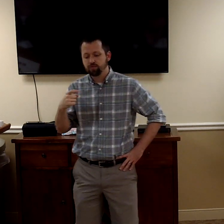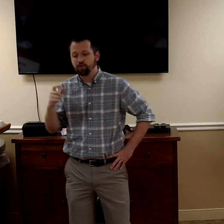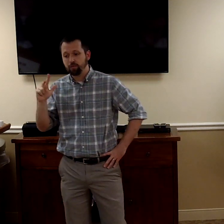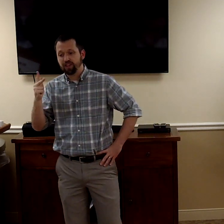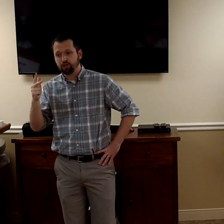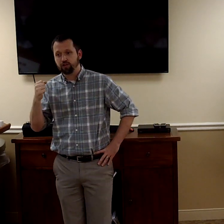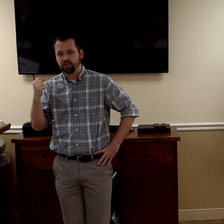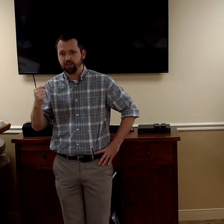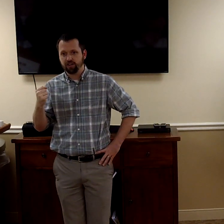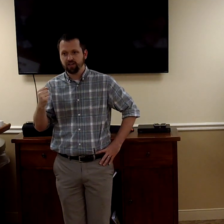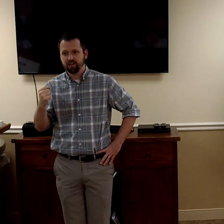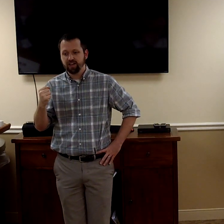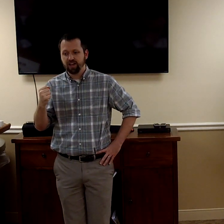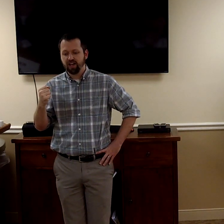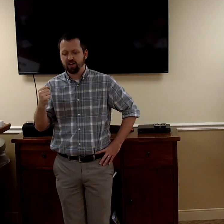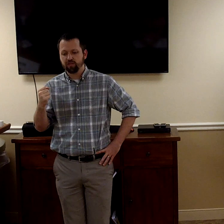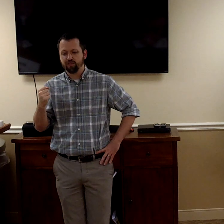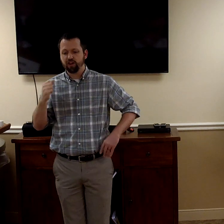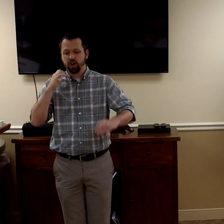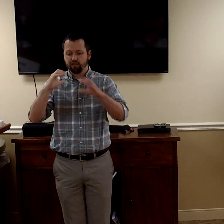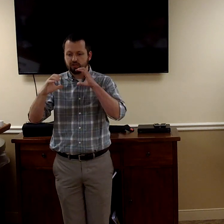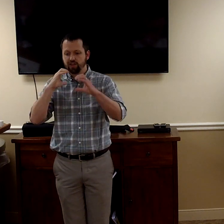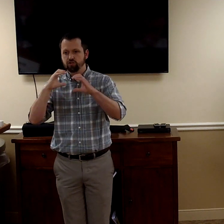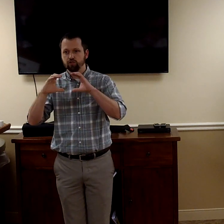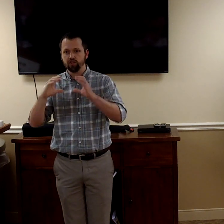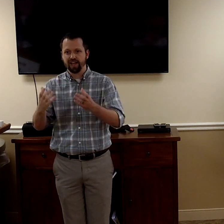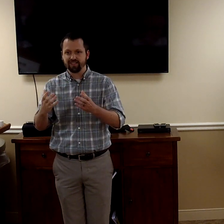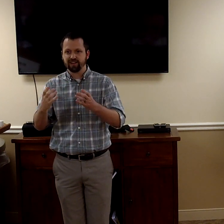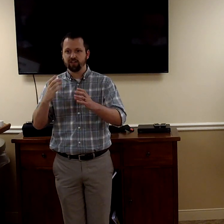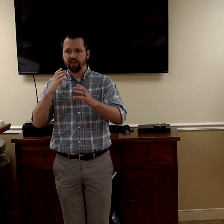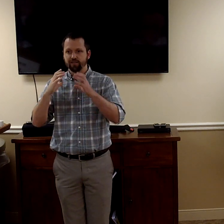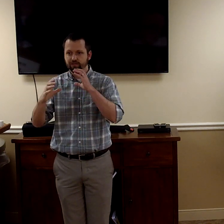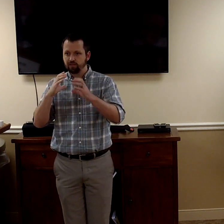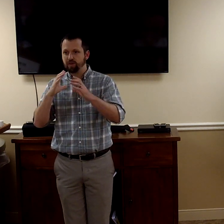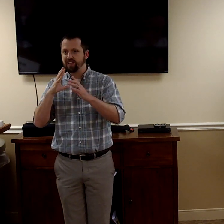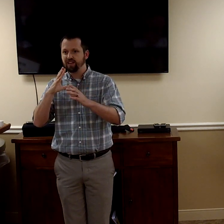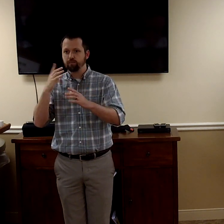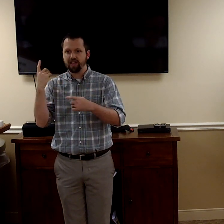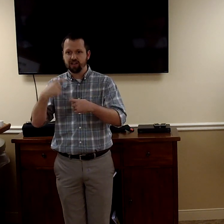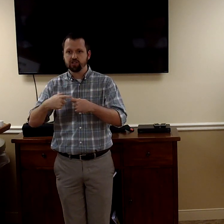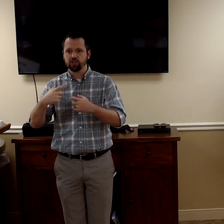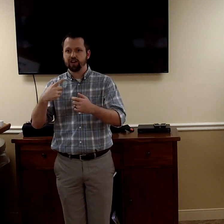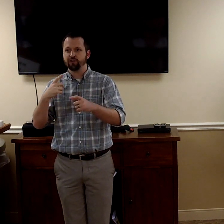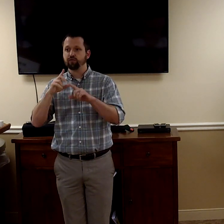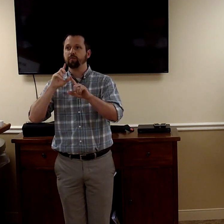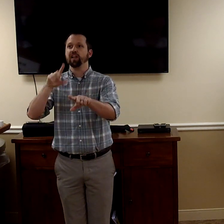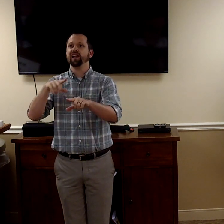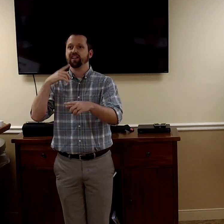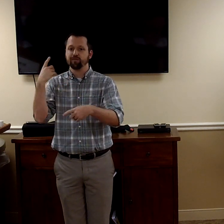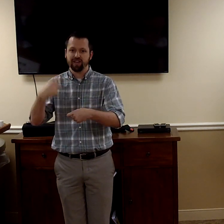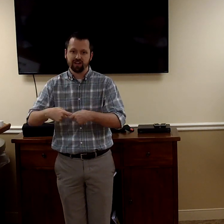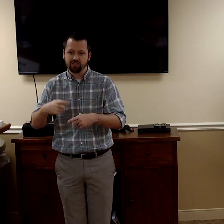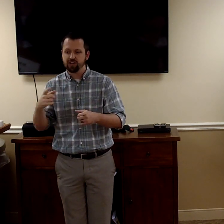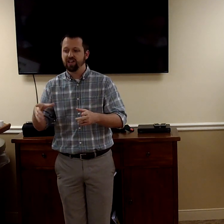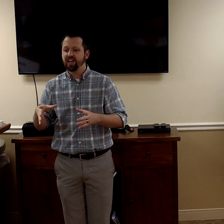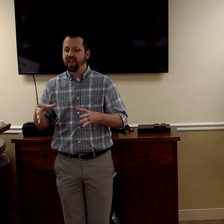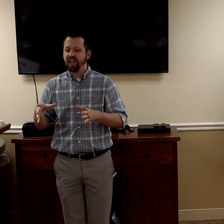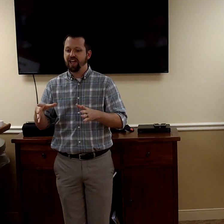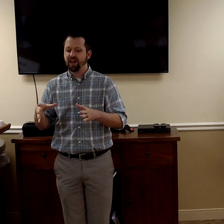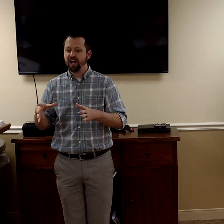for my 3rd year. It was a very conversational class. We did a lot of speaking in Spanish, a lot of us replying in Spanish, and I